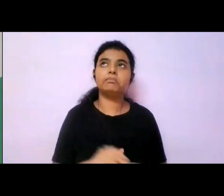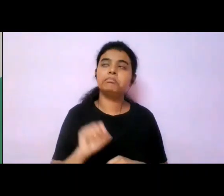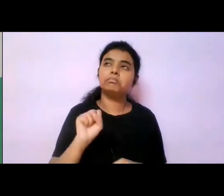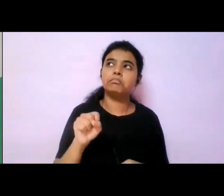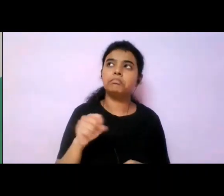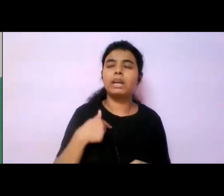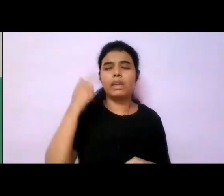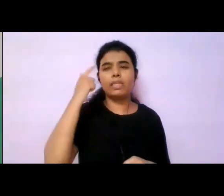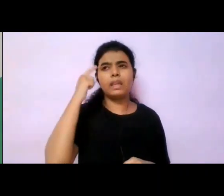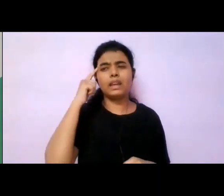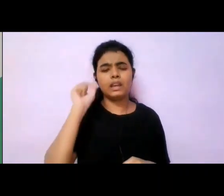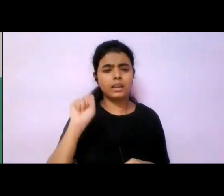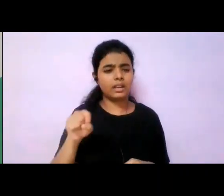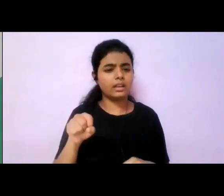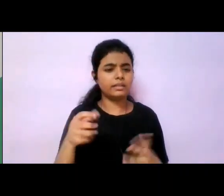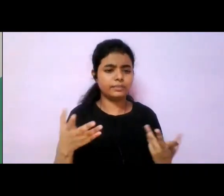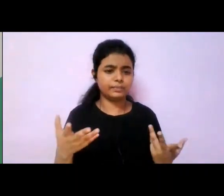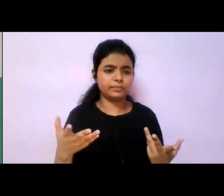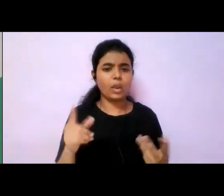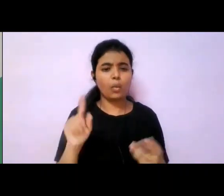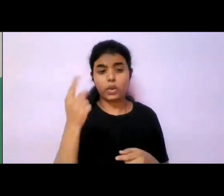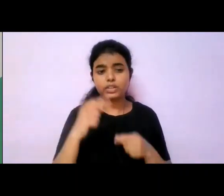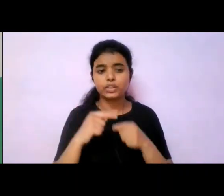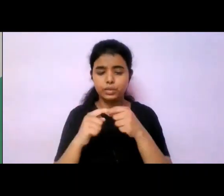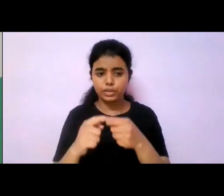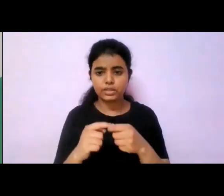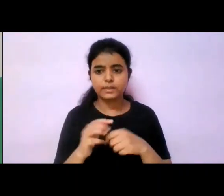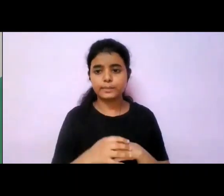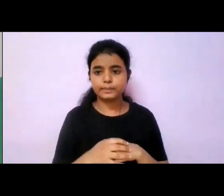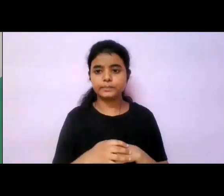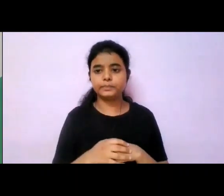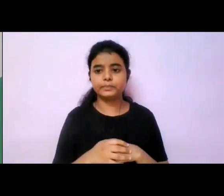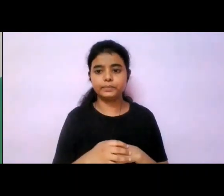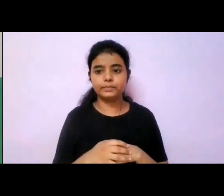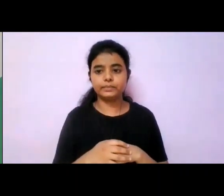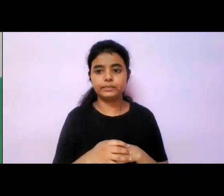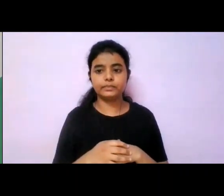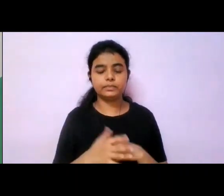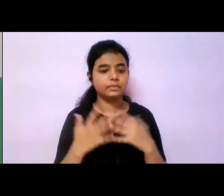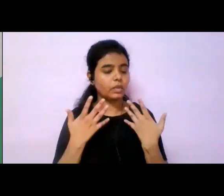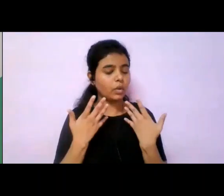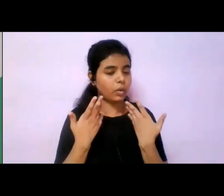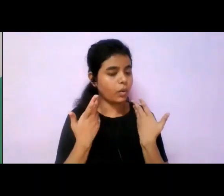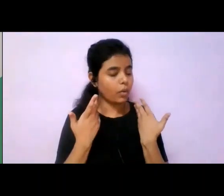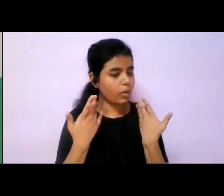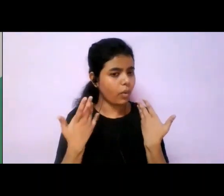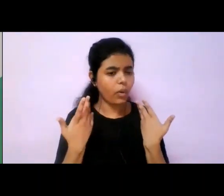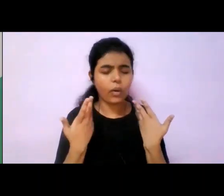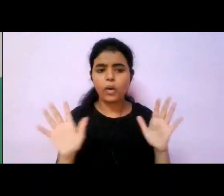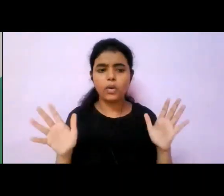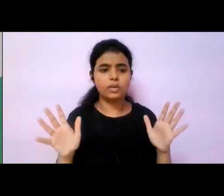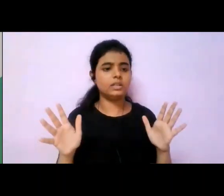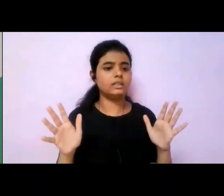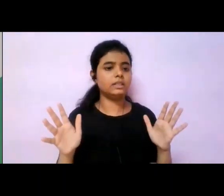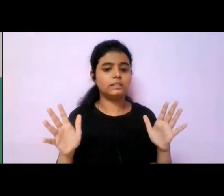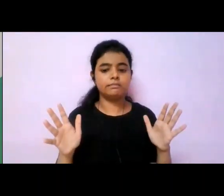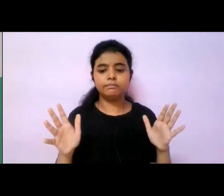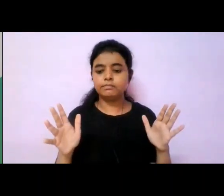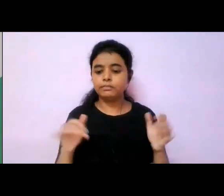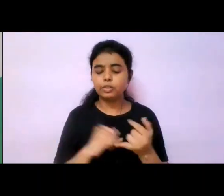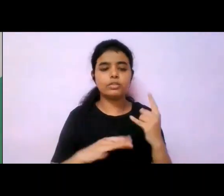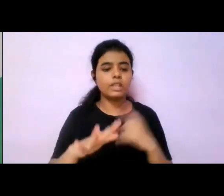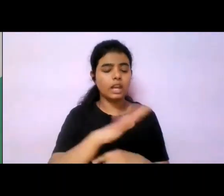I think in the first question, all of us are influenced by the objects of desire that circulate in